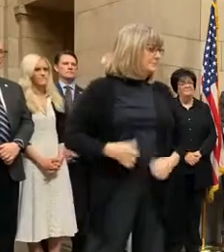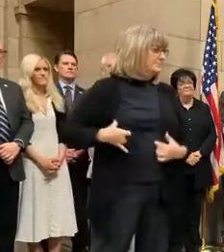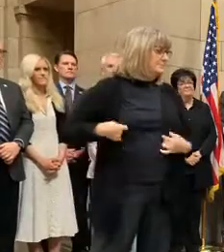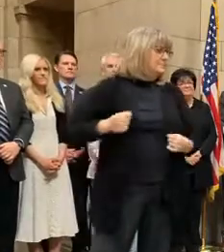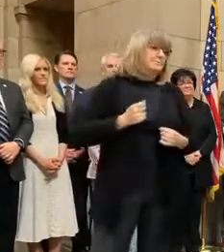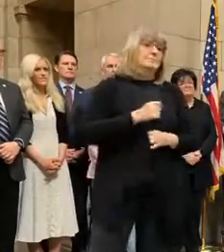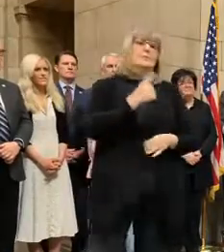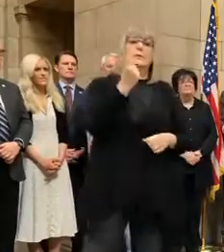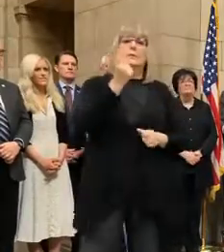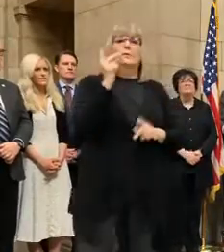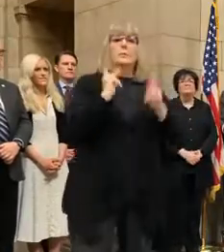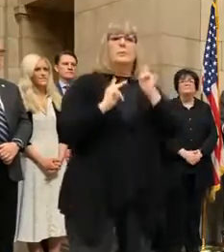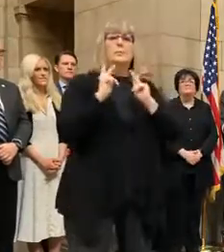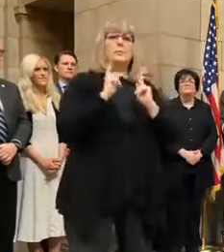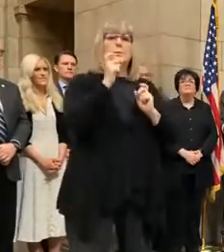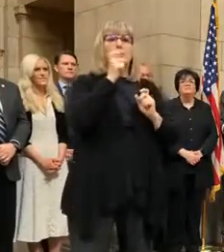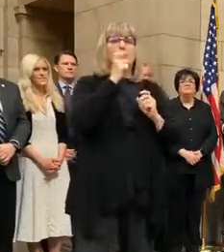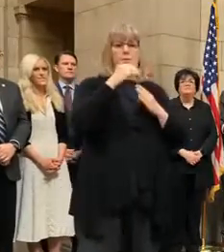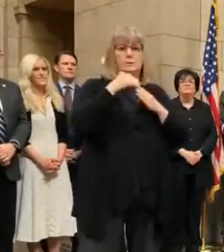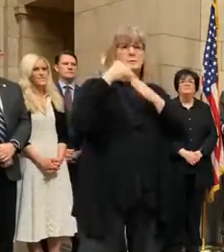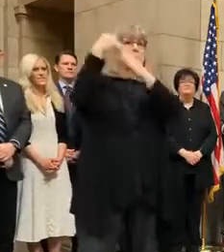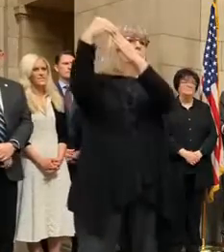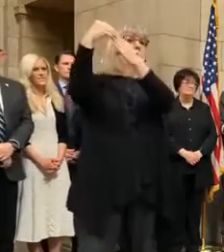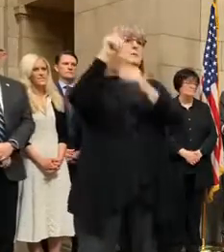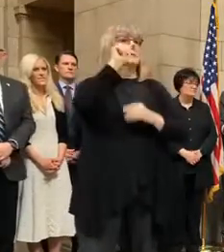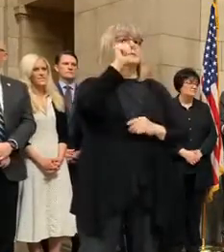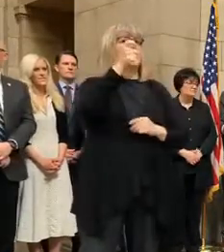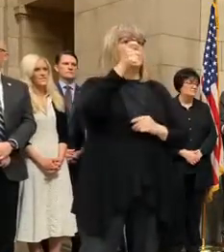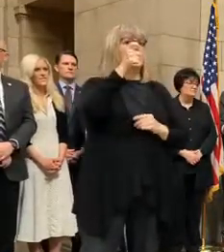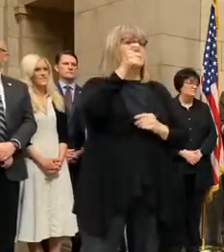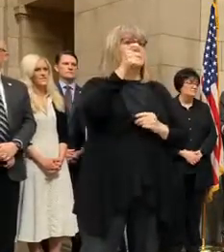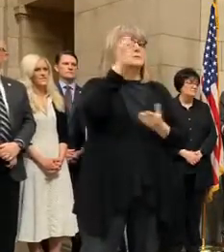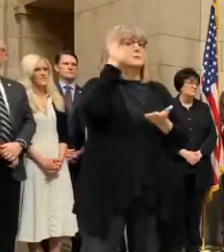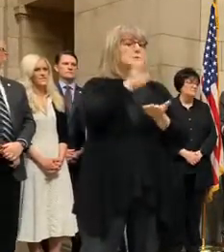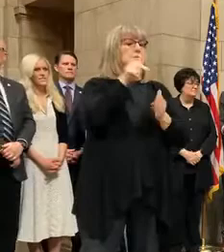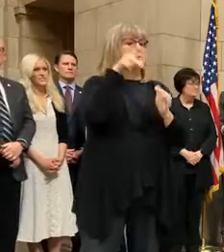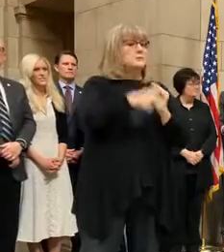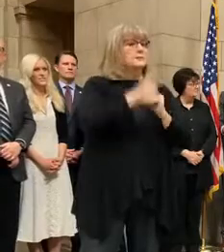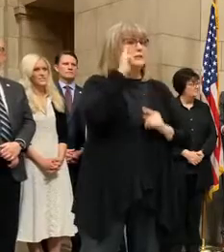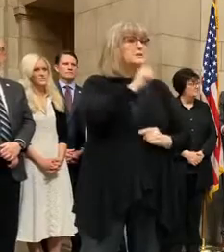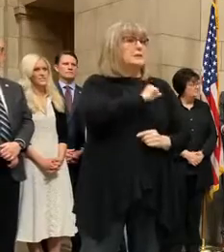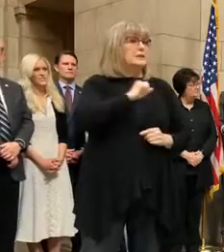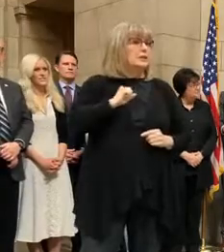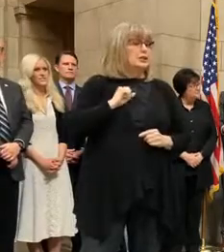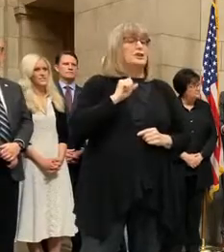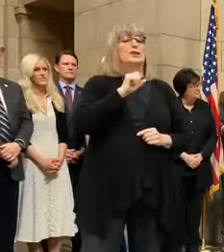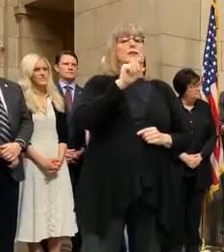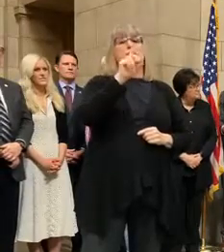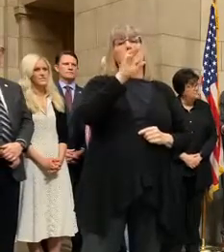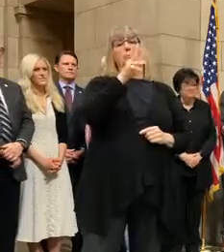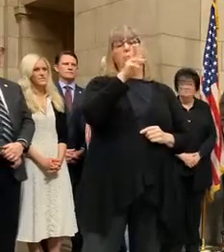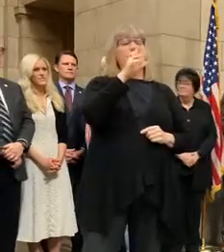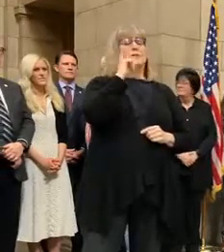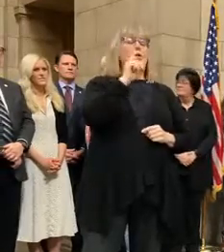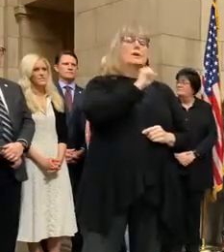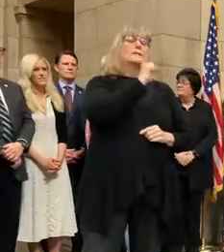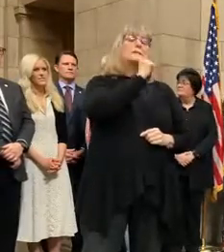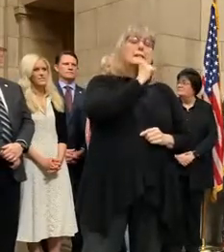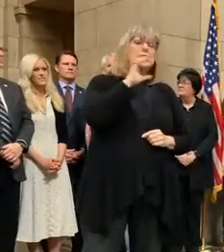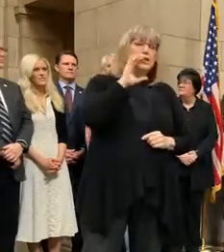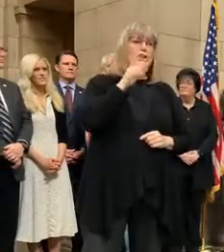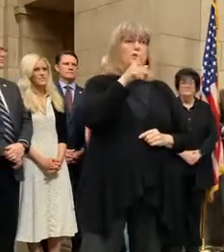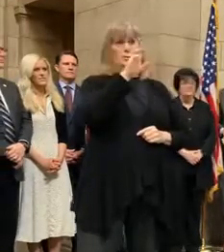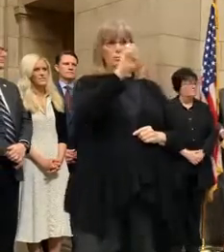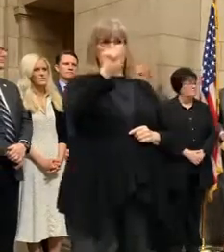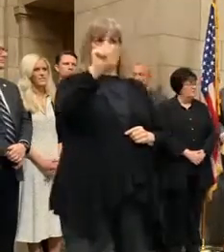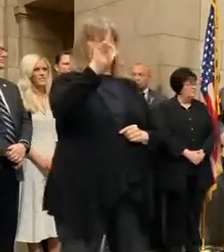One of the people who was spearheading the tax relief for our seniors was Senator Brett Lindstrom. So, Senator Lindstrom, will you come